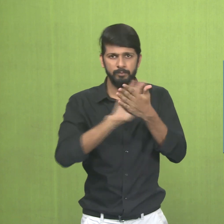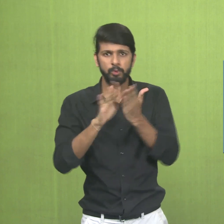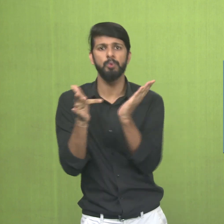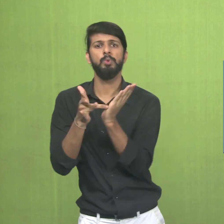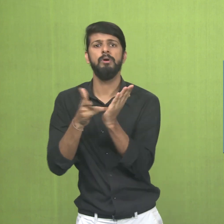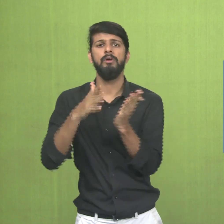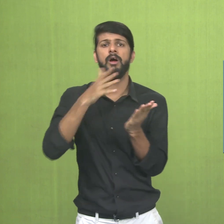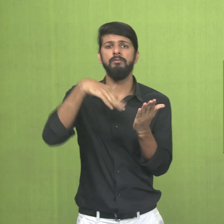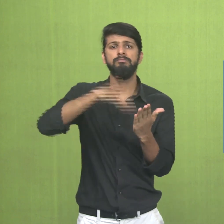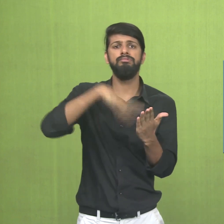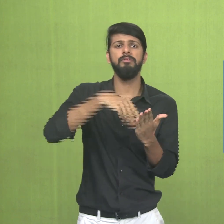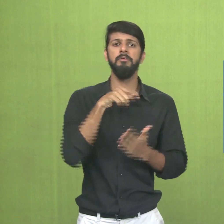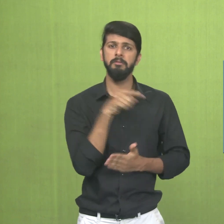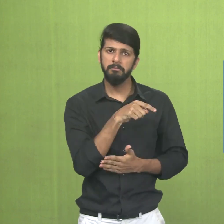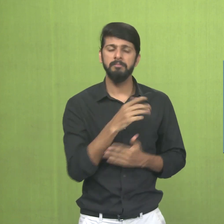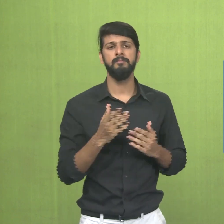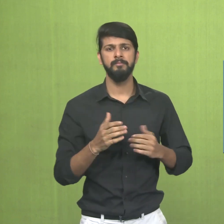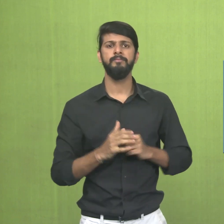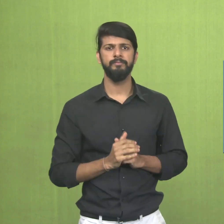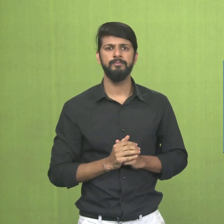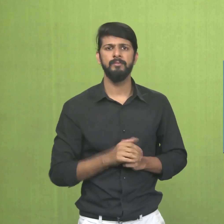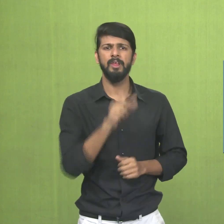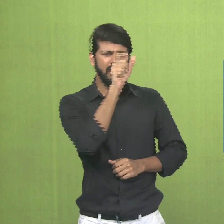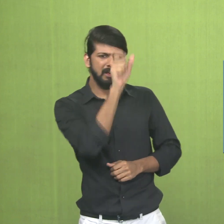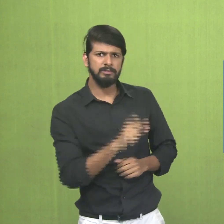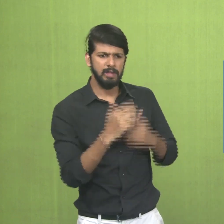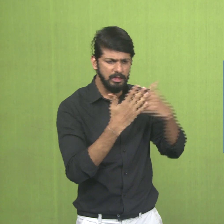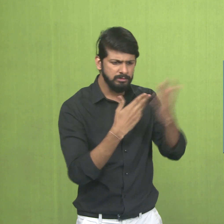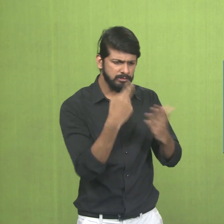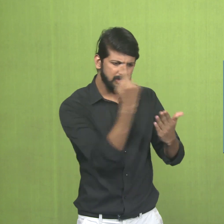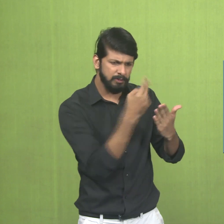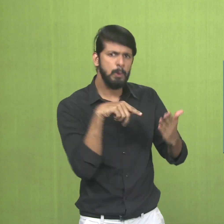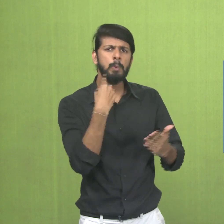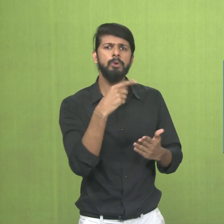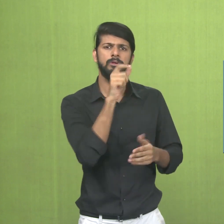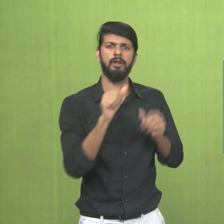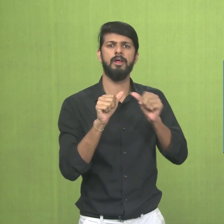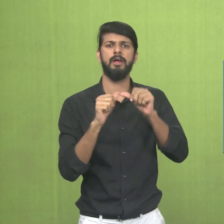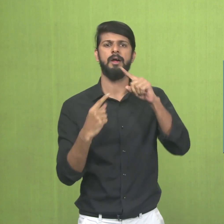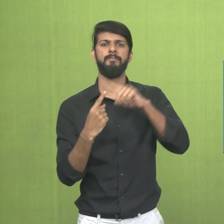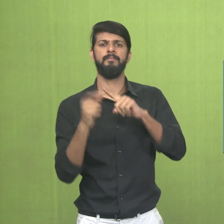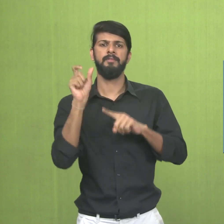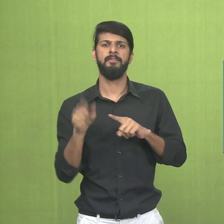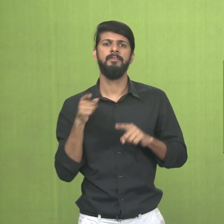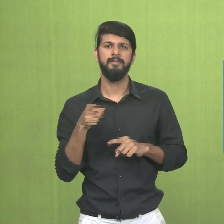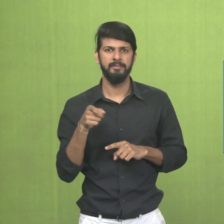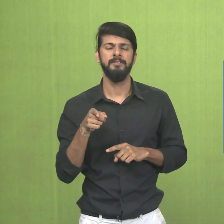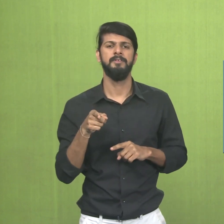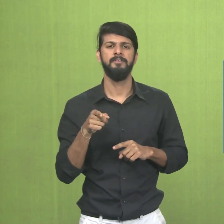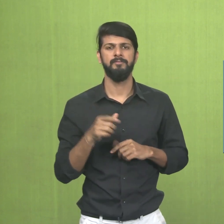beautiful kind of a look. This is a technique which is known as wash technique. The artist is Abanindranath